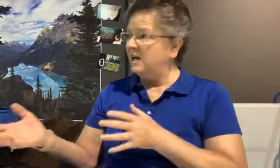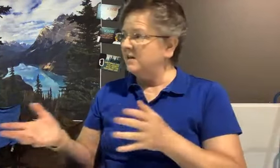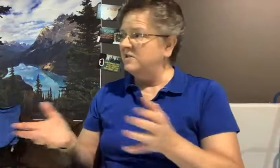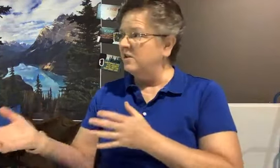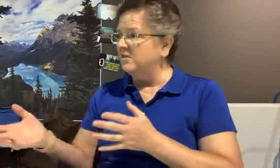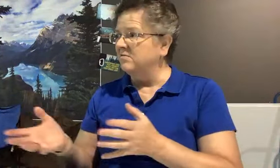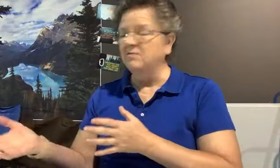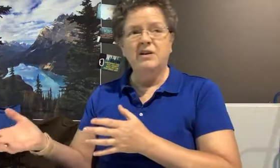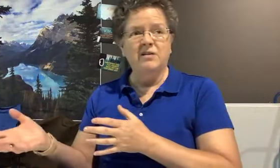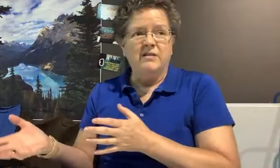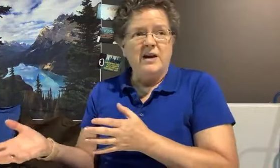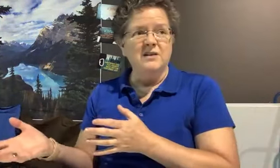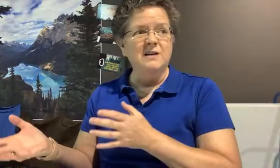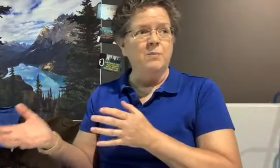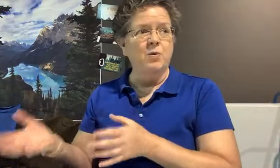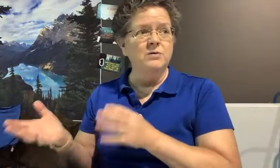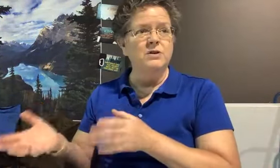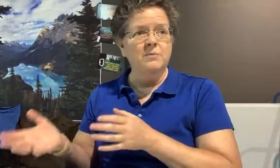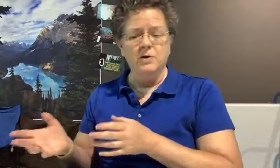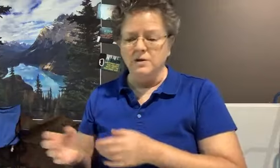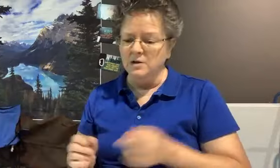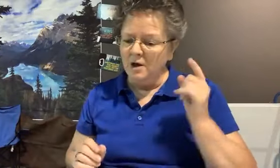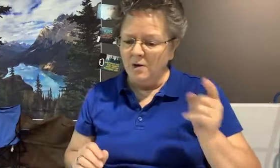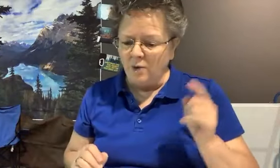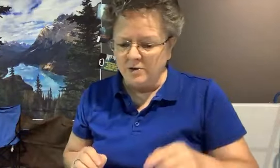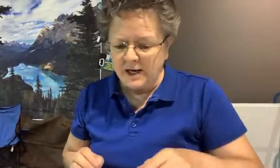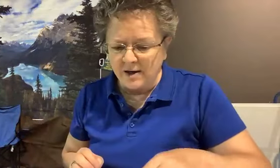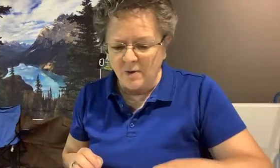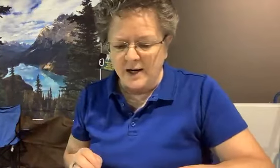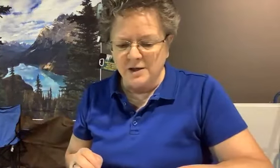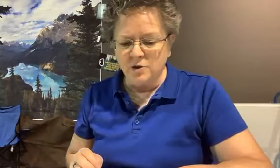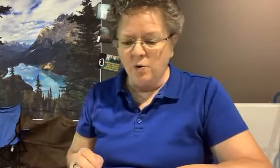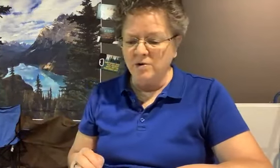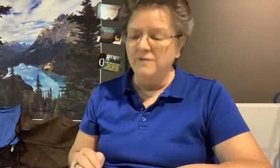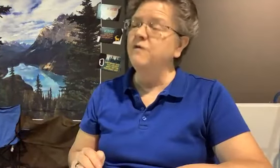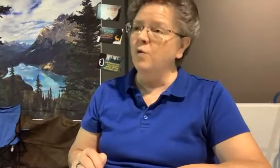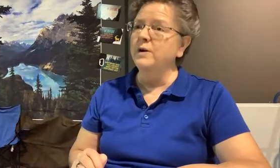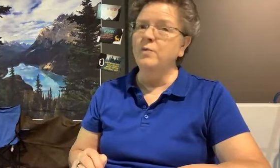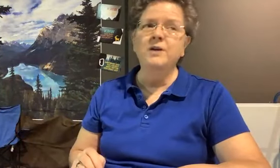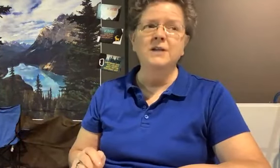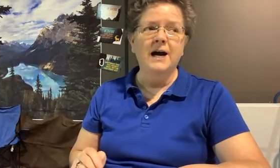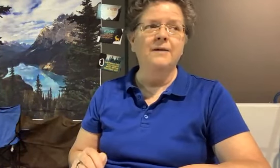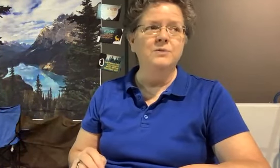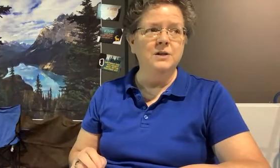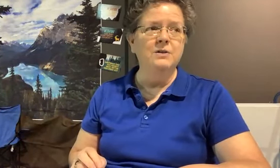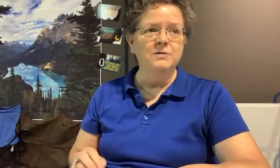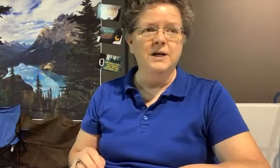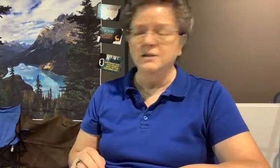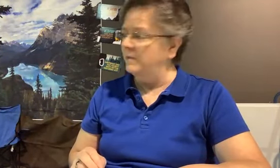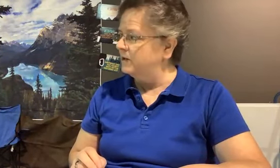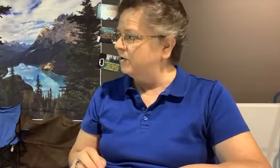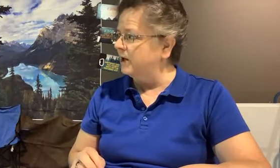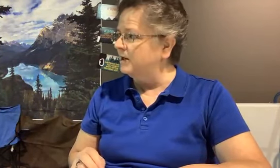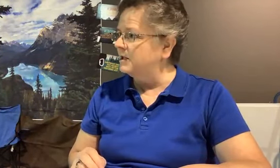not considered, they're not the important set of books. Well, Zechariah is quoted 41 times in the New Testament. So it kind of tells